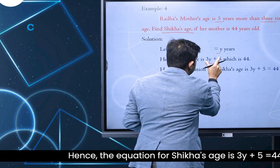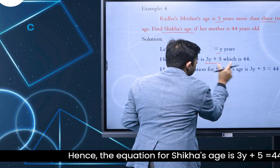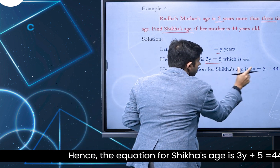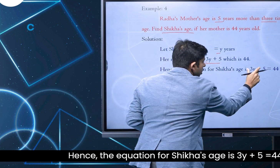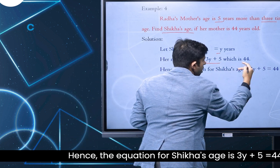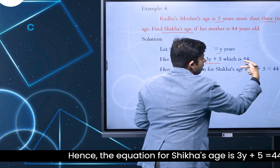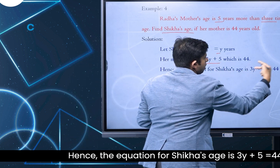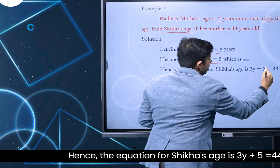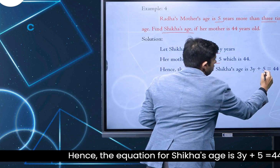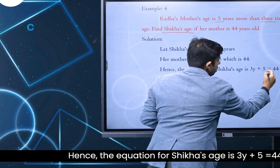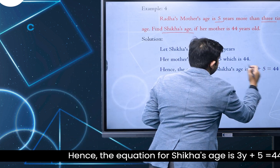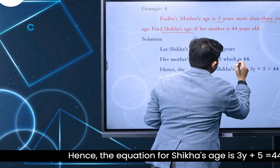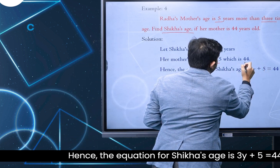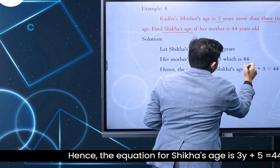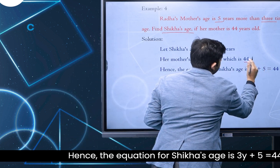3y plus 5 equals to 44.